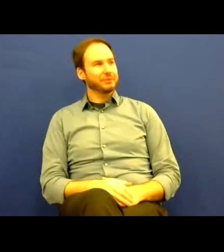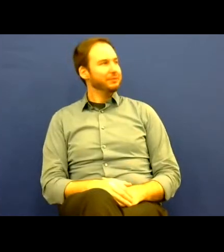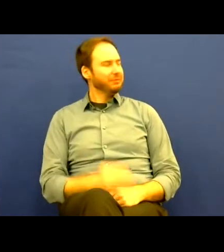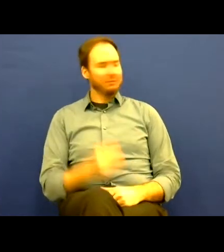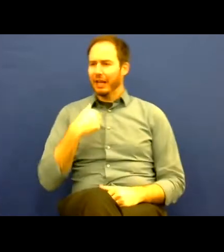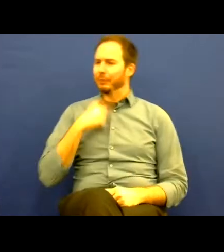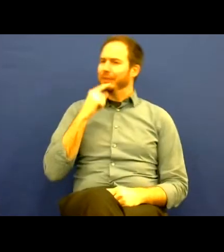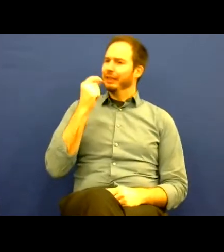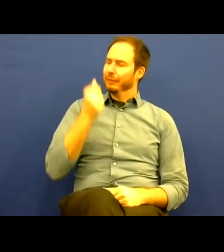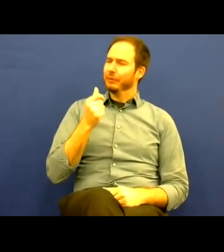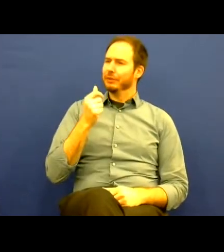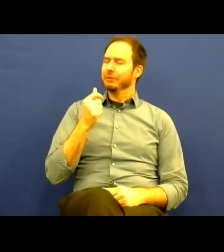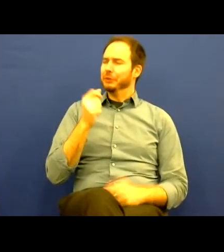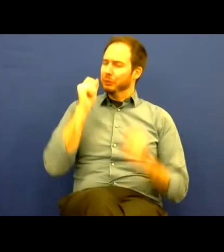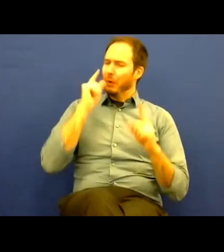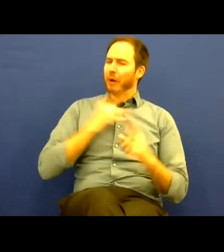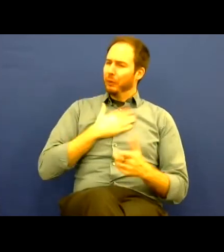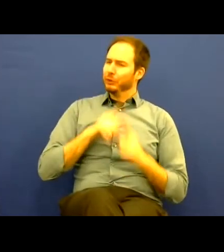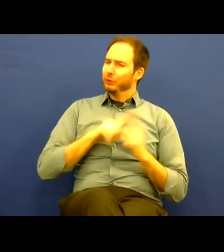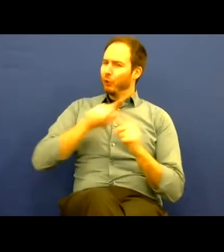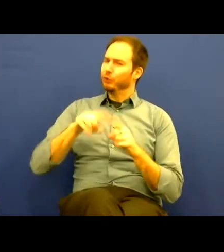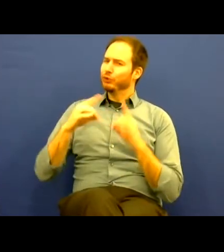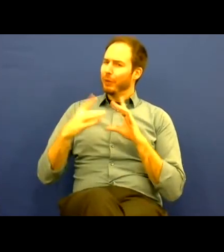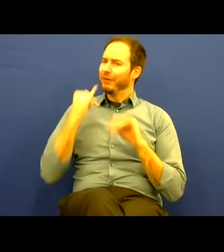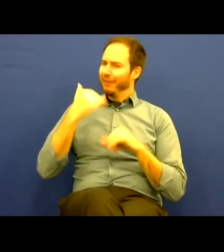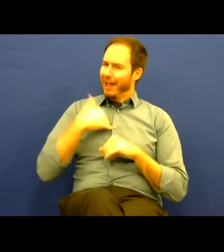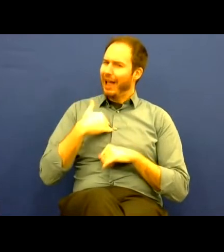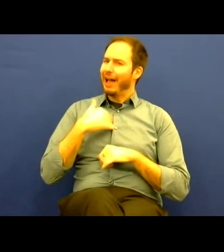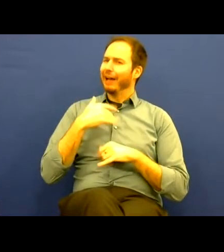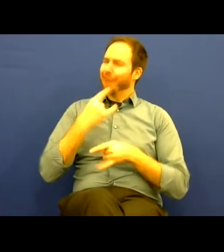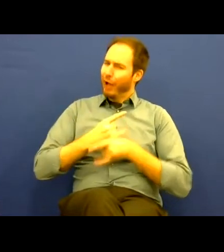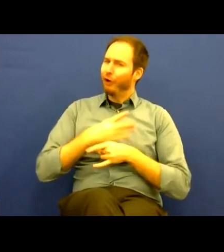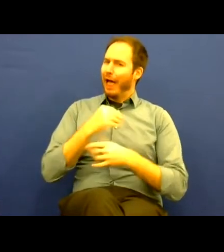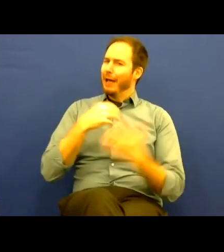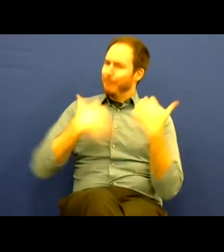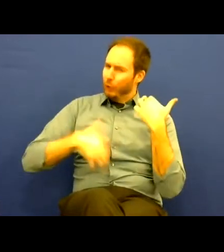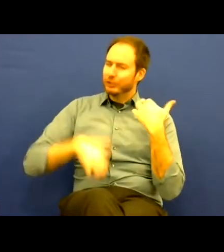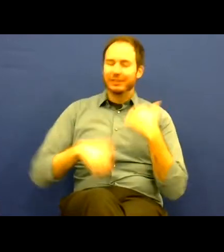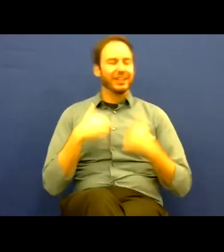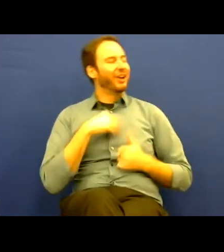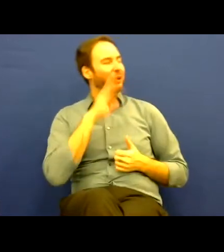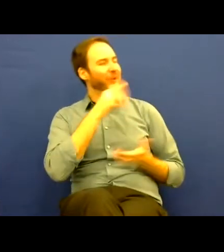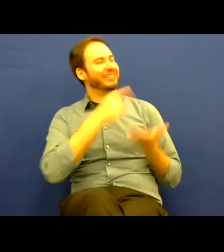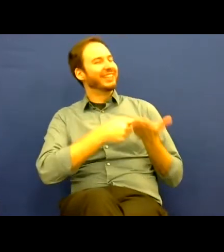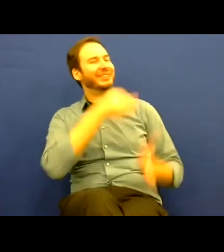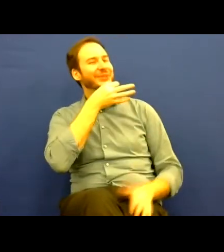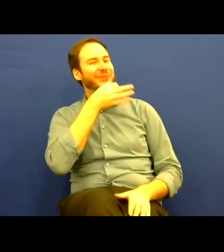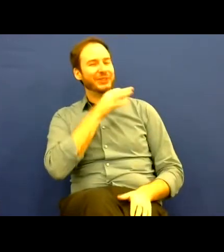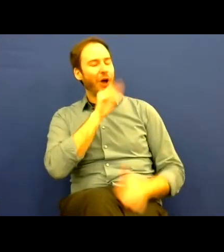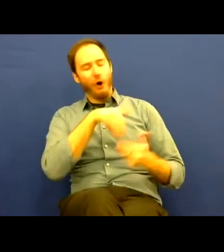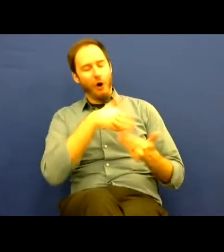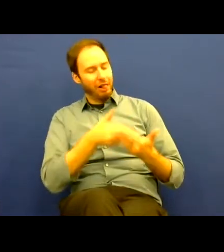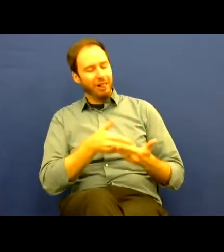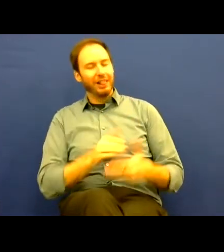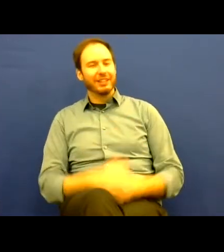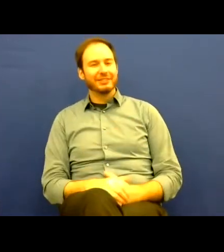I might actually go to a Starbucks. Yeah. I'm Well, not- I'm not I'll a also coffee discuss drinker. that momentarily. We'll discuss all of